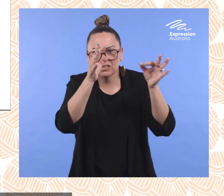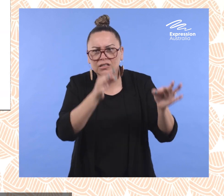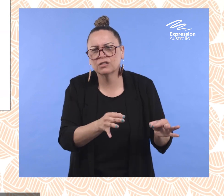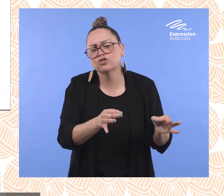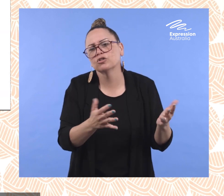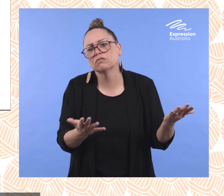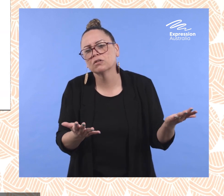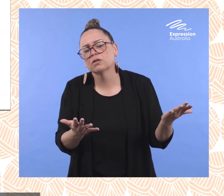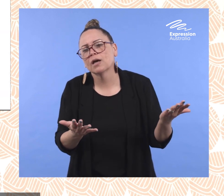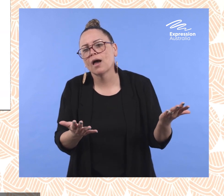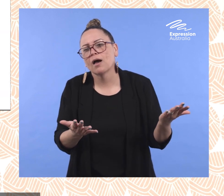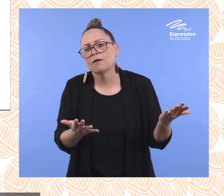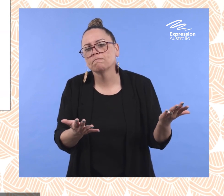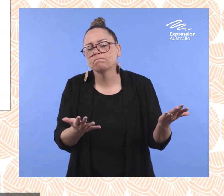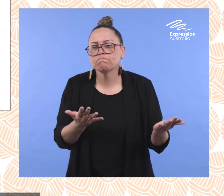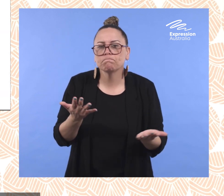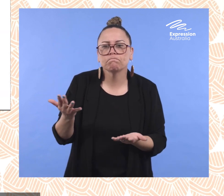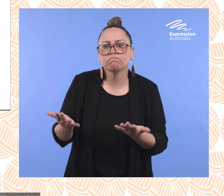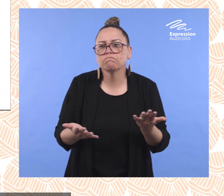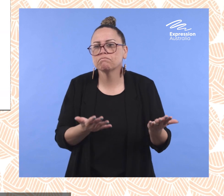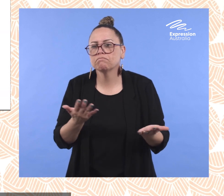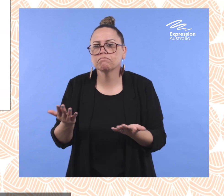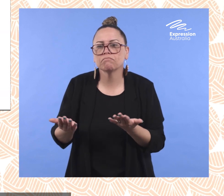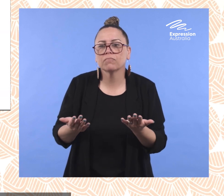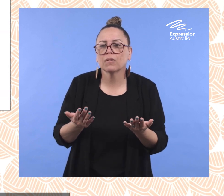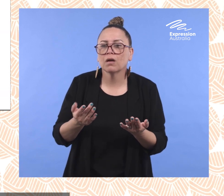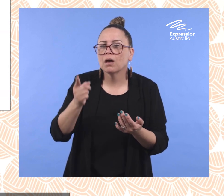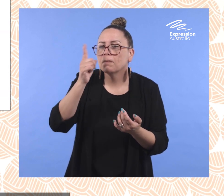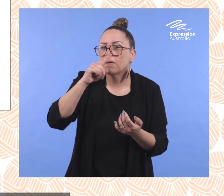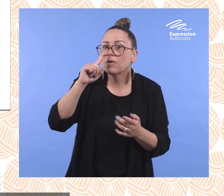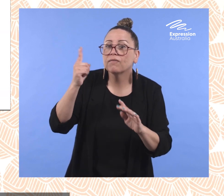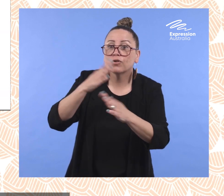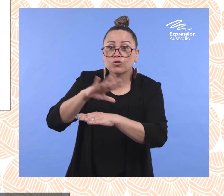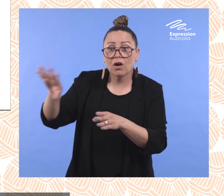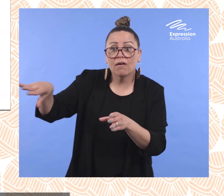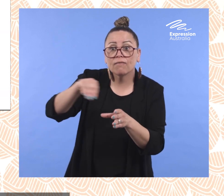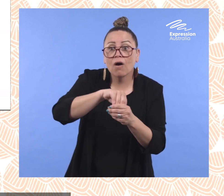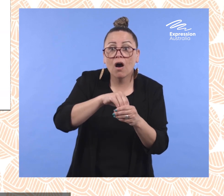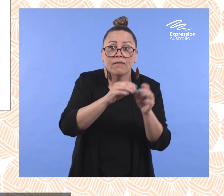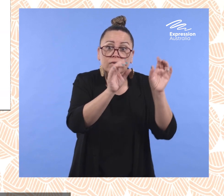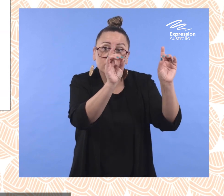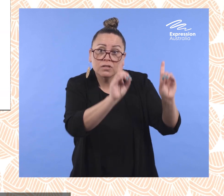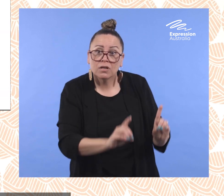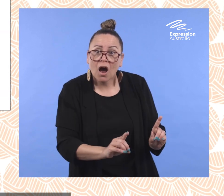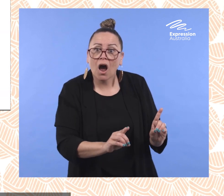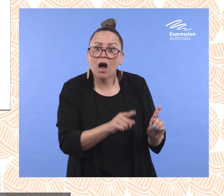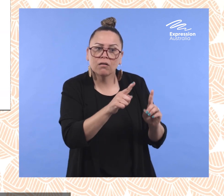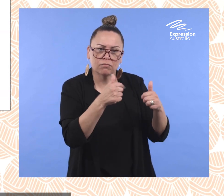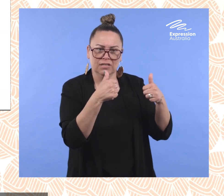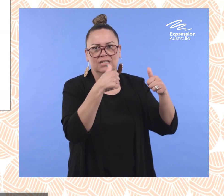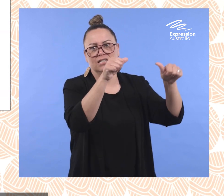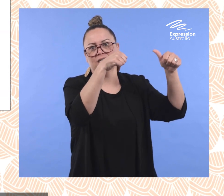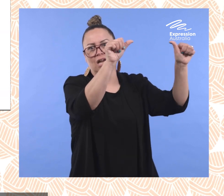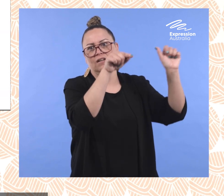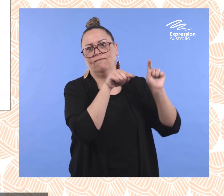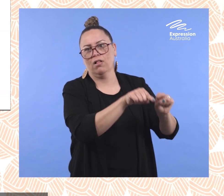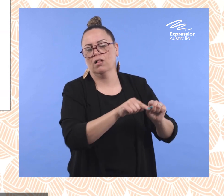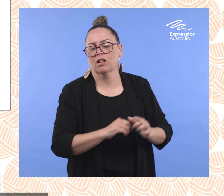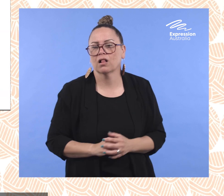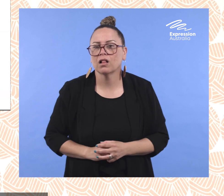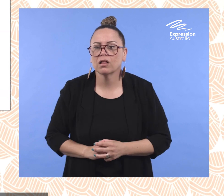actual policy or the decision, where they've been involved in the design of the solution, have so much more success.